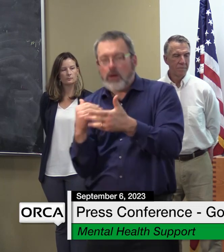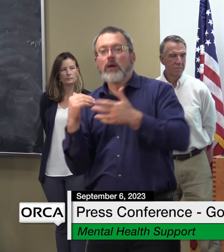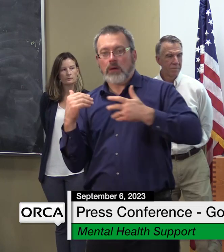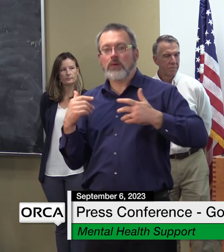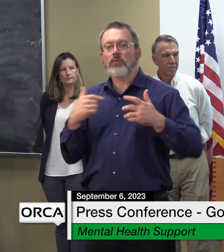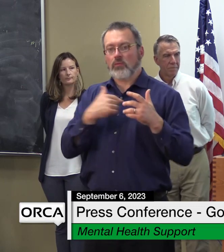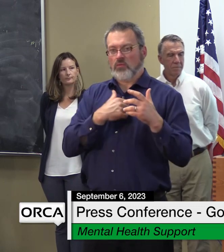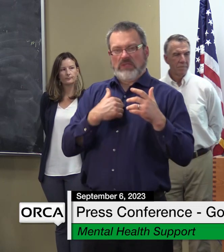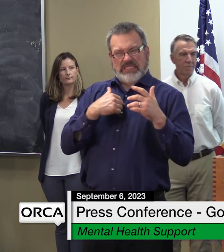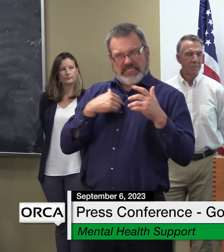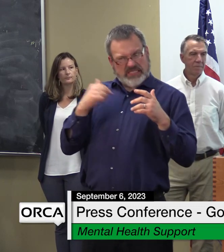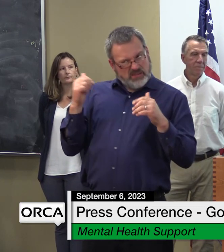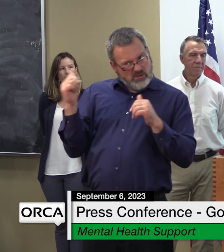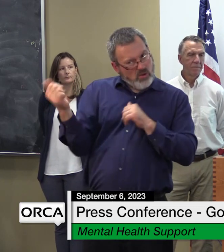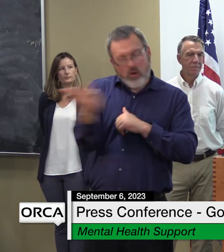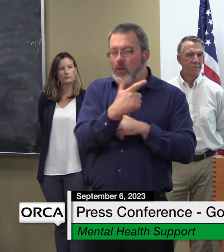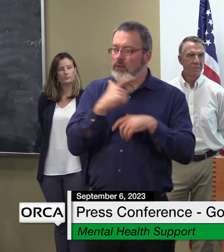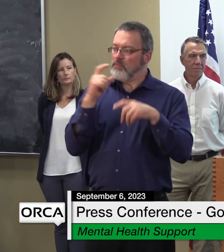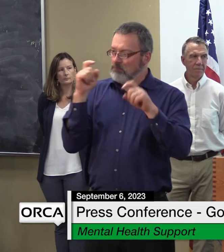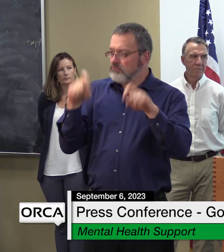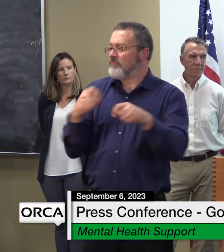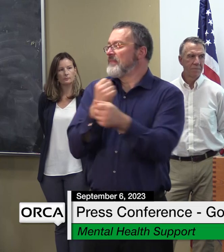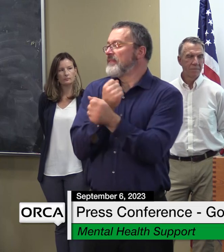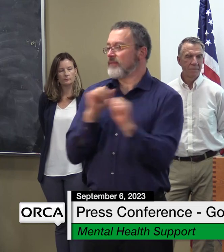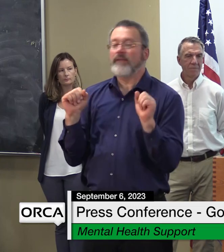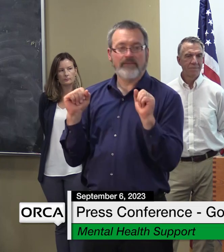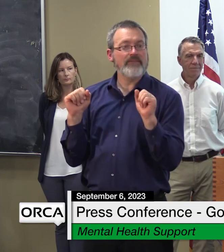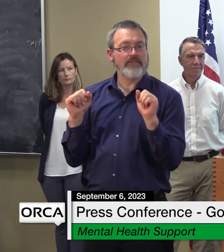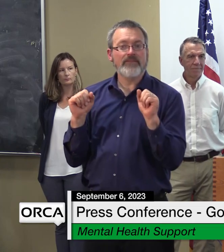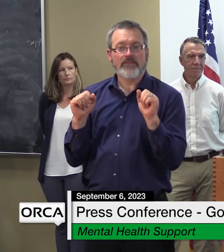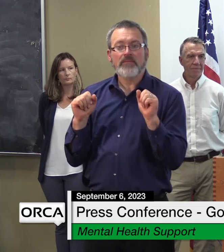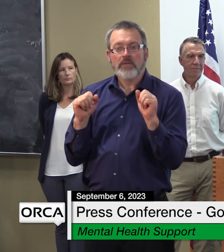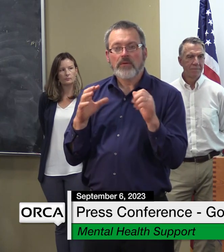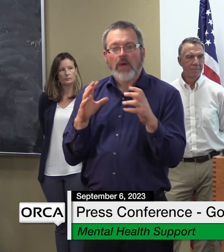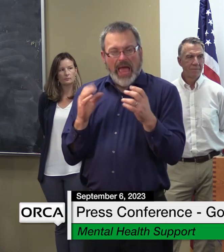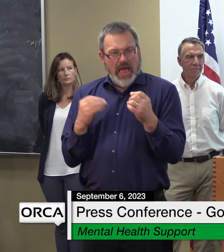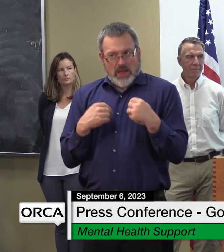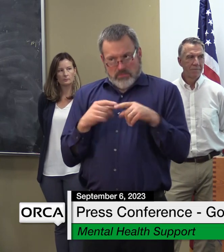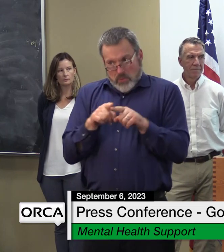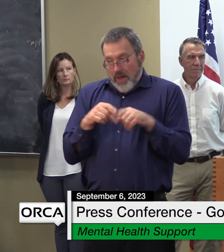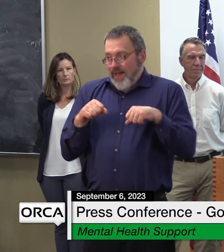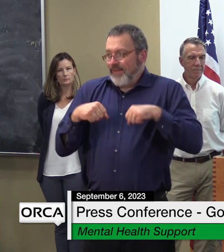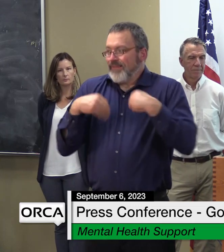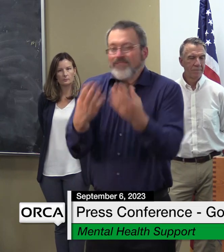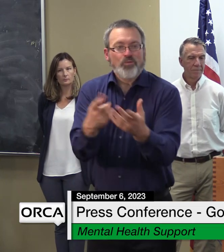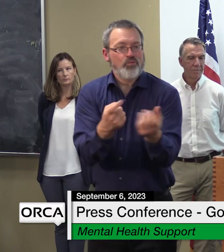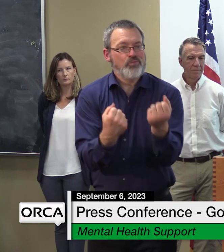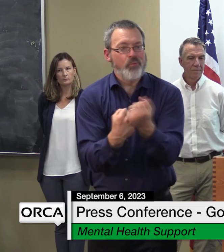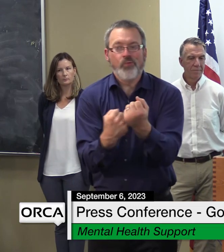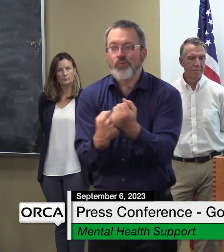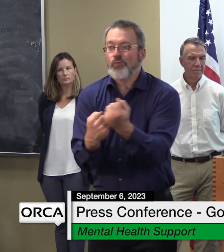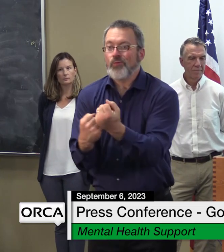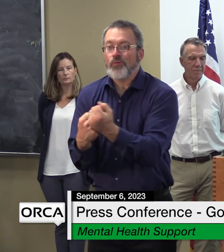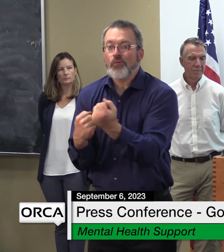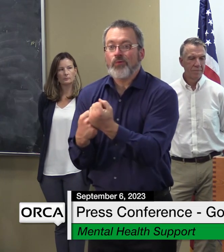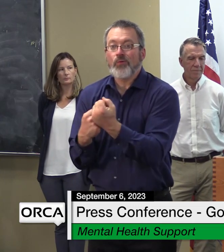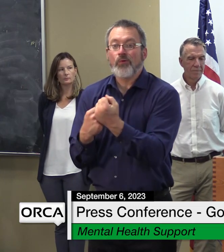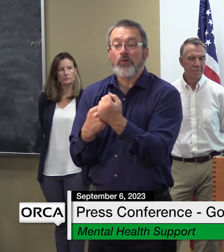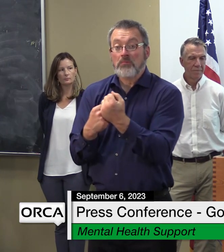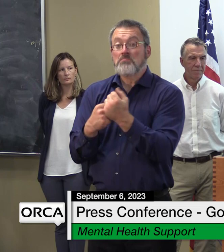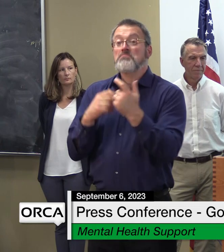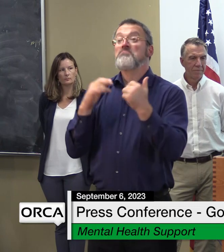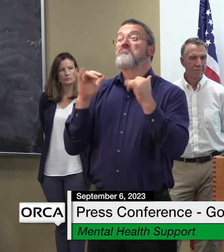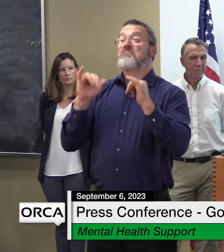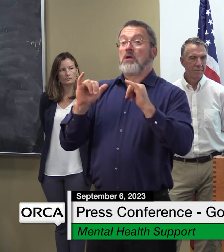supported. After conducting a safety assessment, we will work with you to identify the problem you're facing, and together we